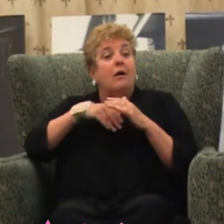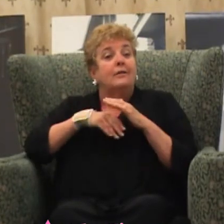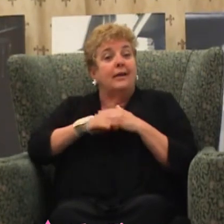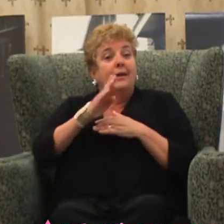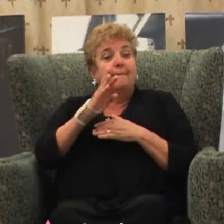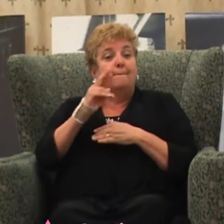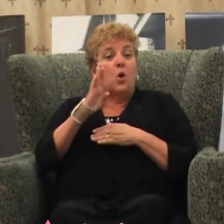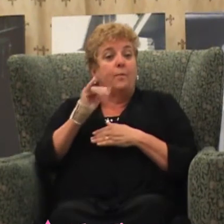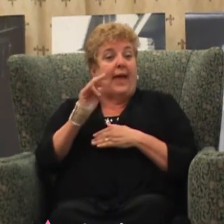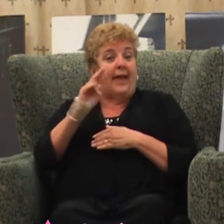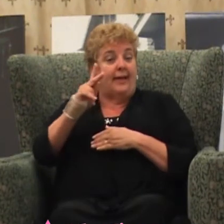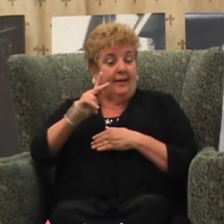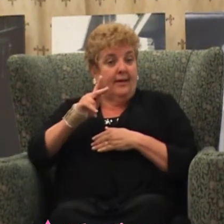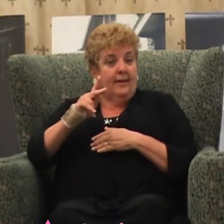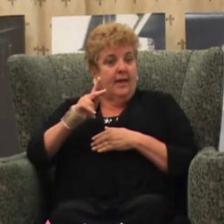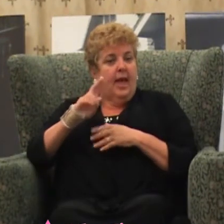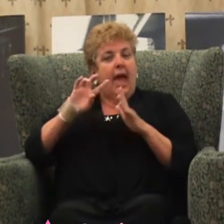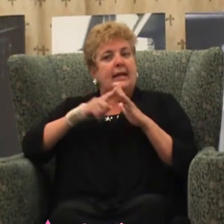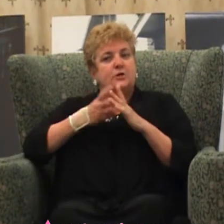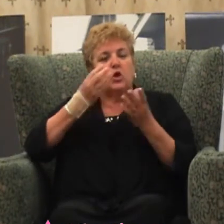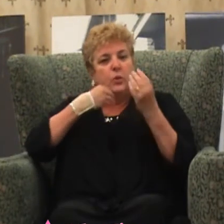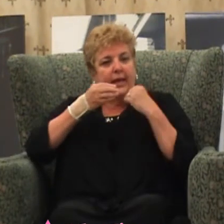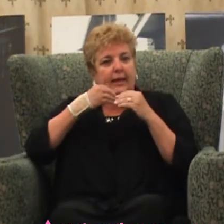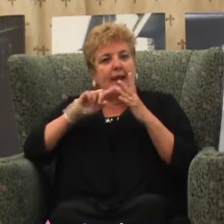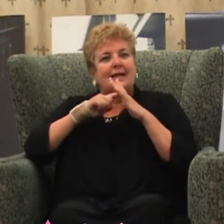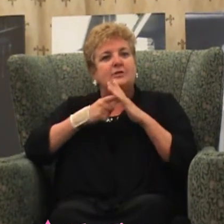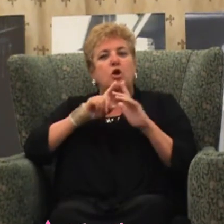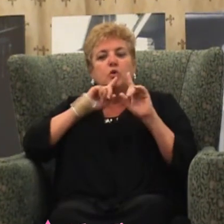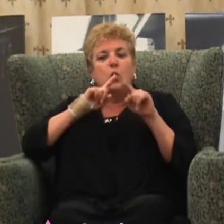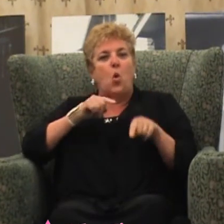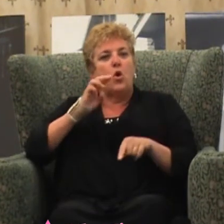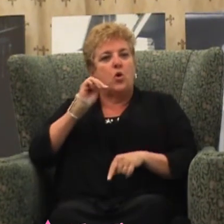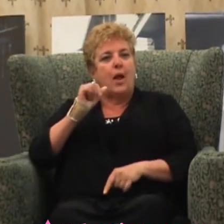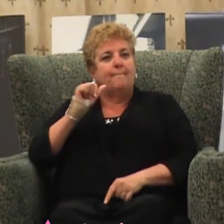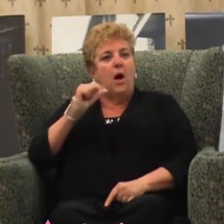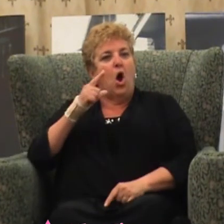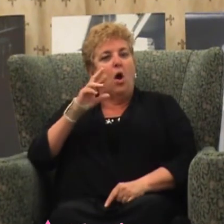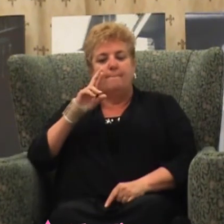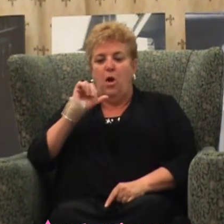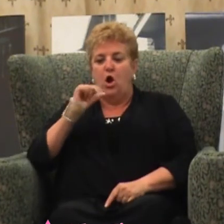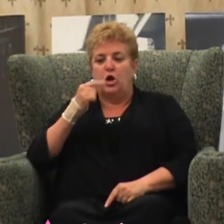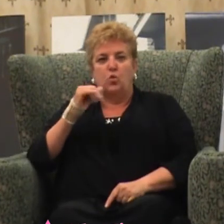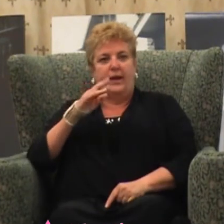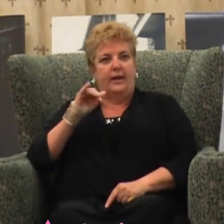started to order this meal. I started to order a margarita, and the waitress is somebody I know from AA. And